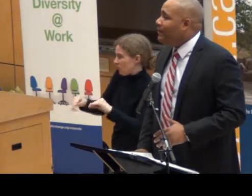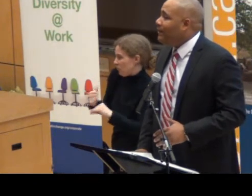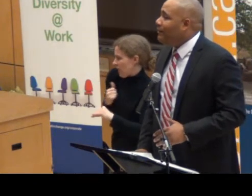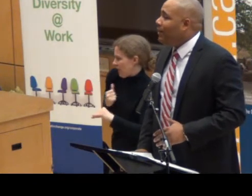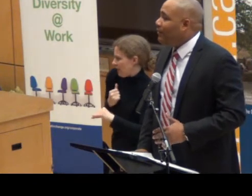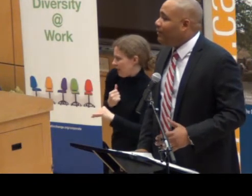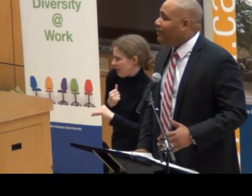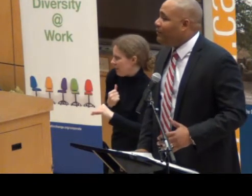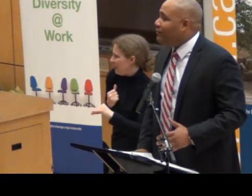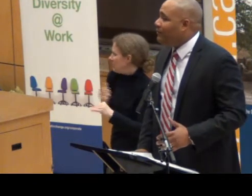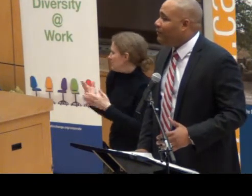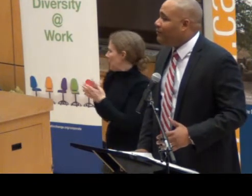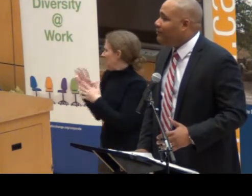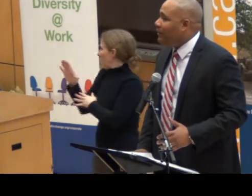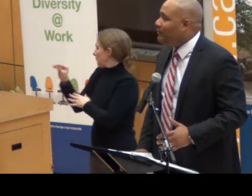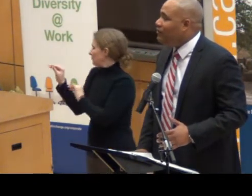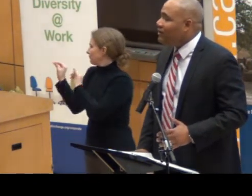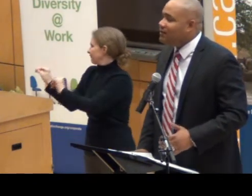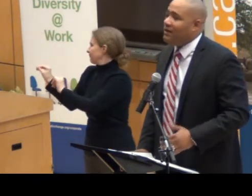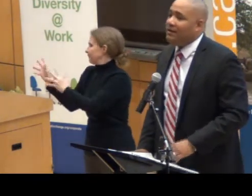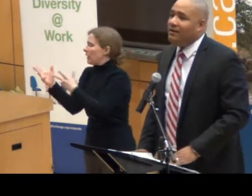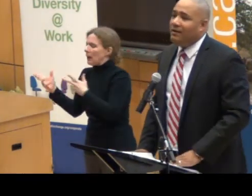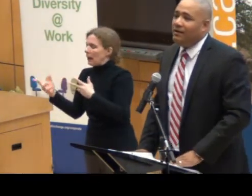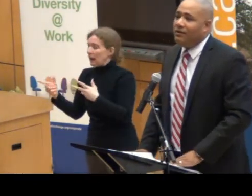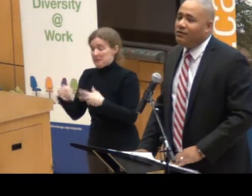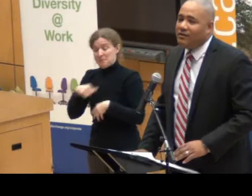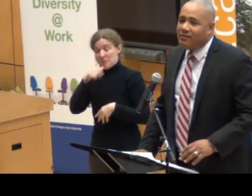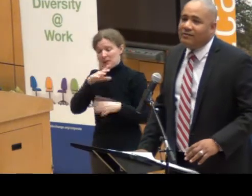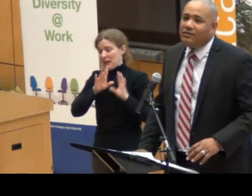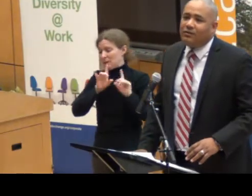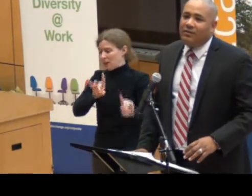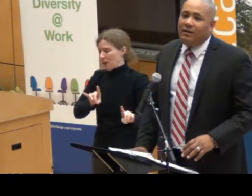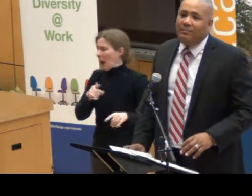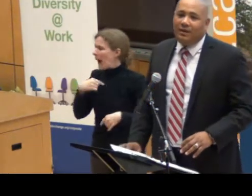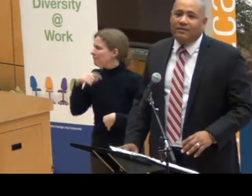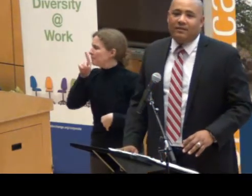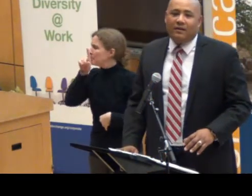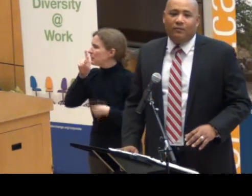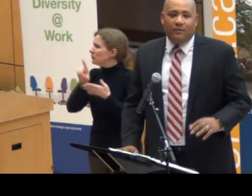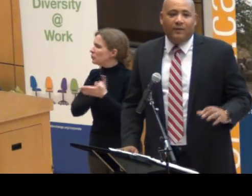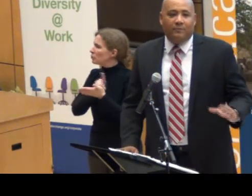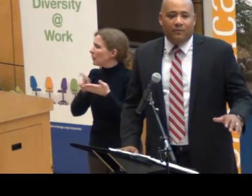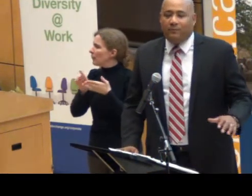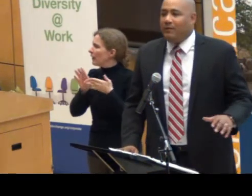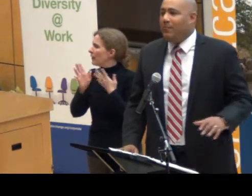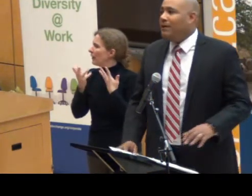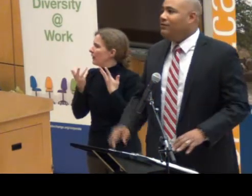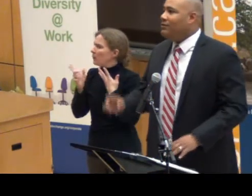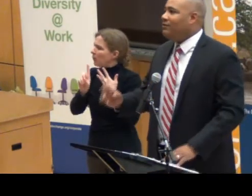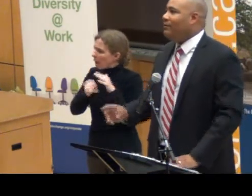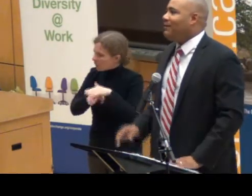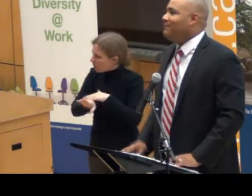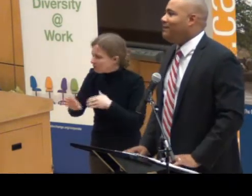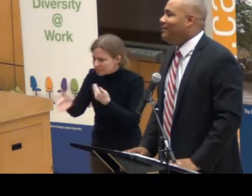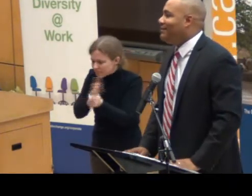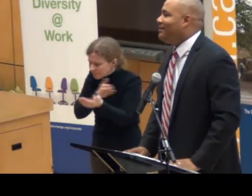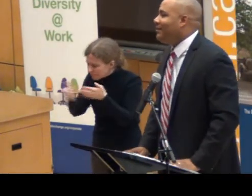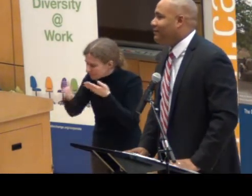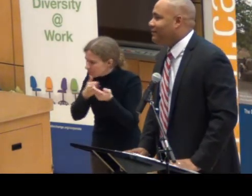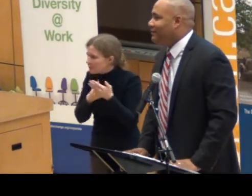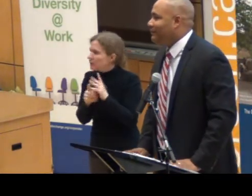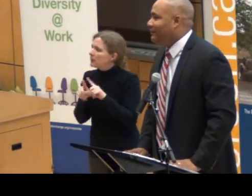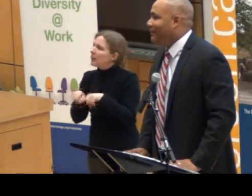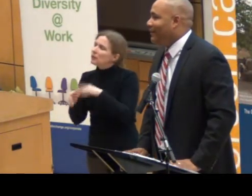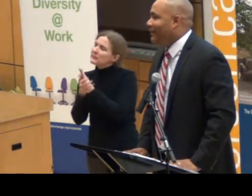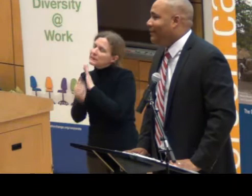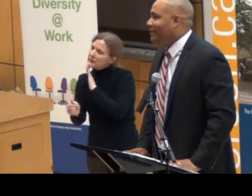from, you know, other companies from across the province. She said, you know, she doesn't discriminate based on where people were born, she discriminates based on